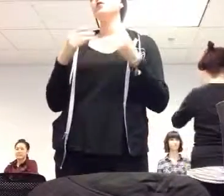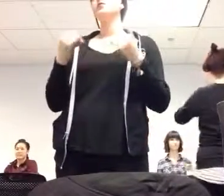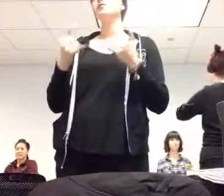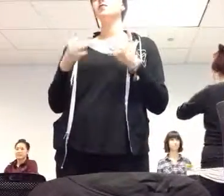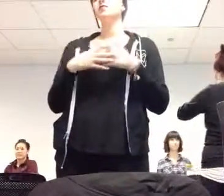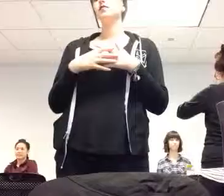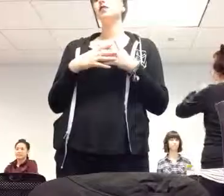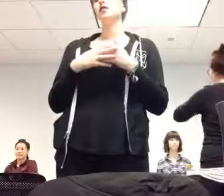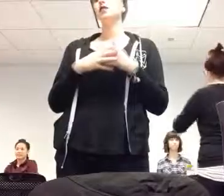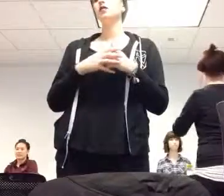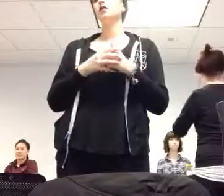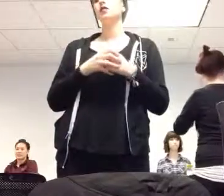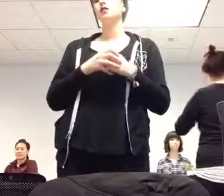Yeah?